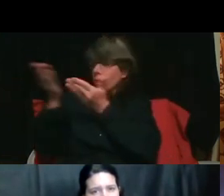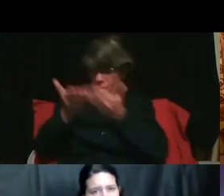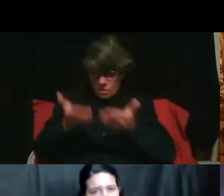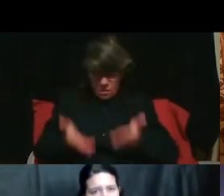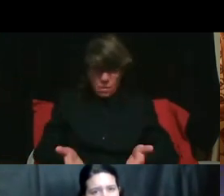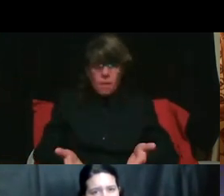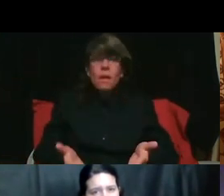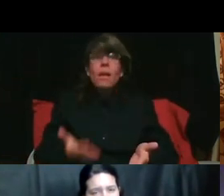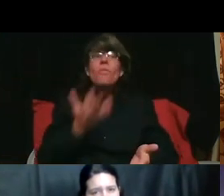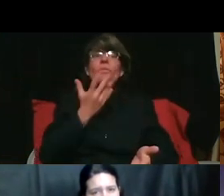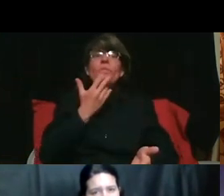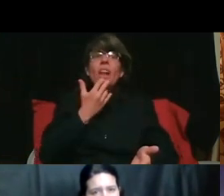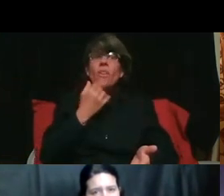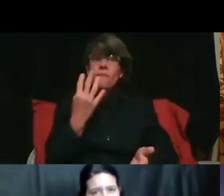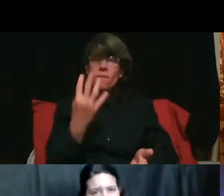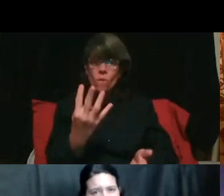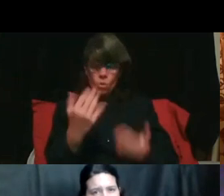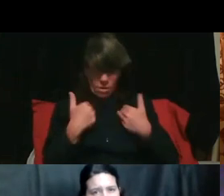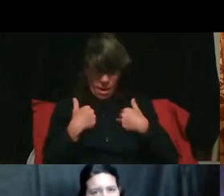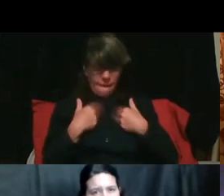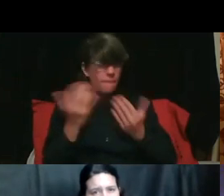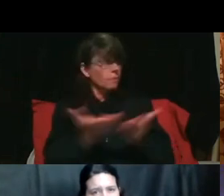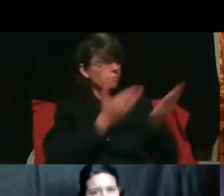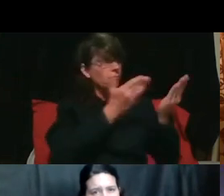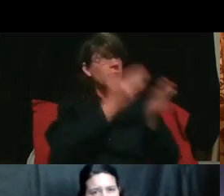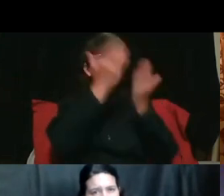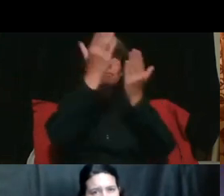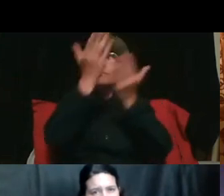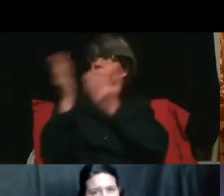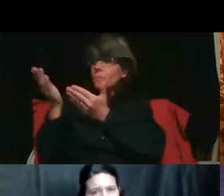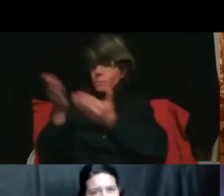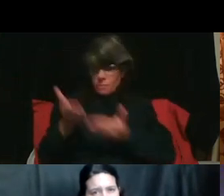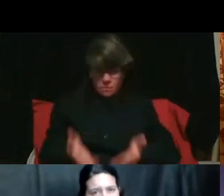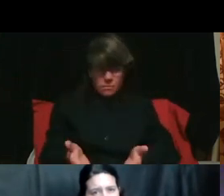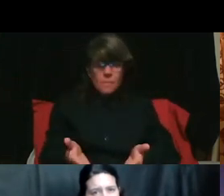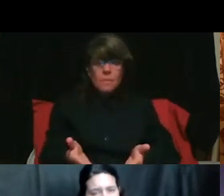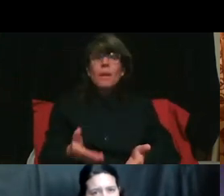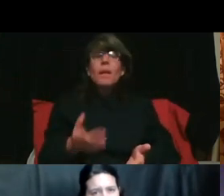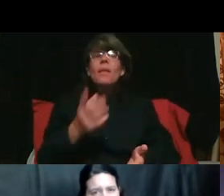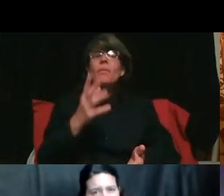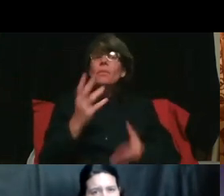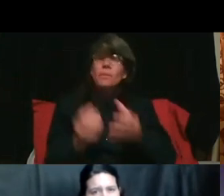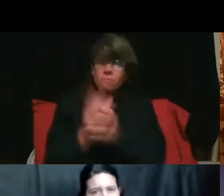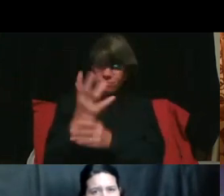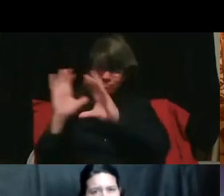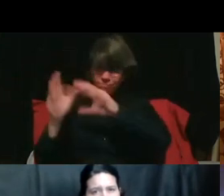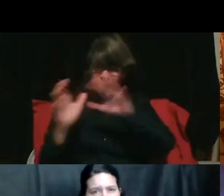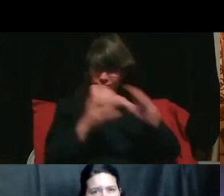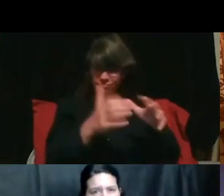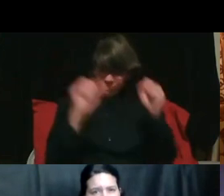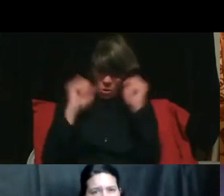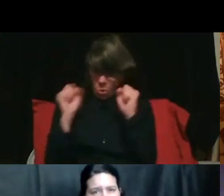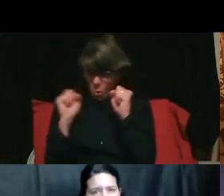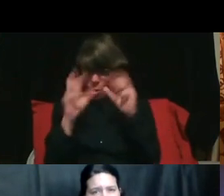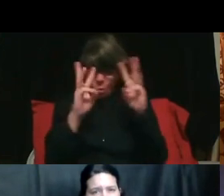the four seasons, the different dialects, the different languages.